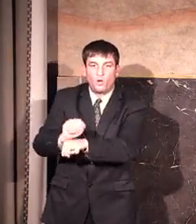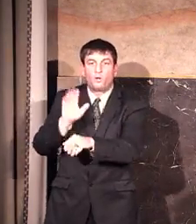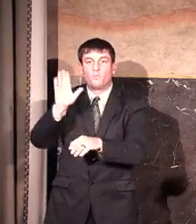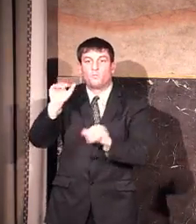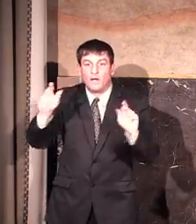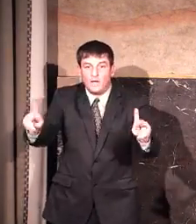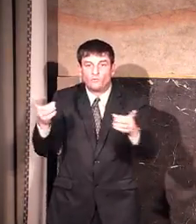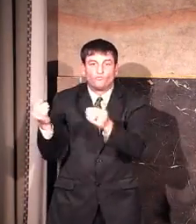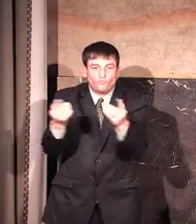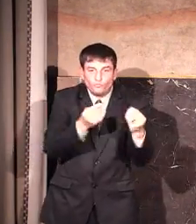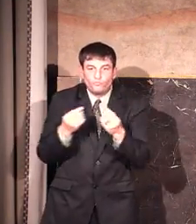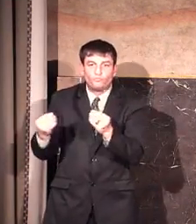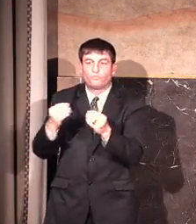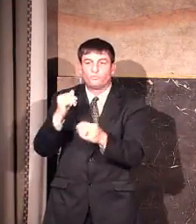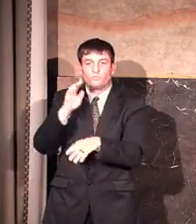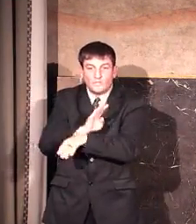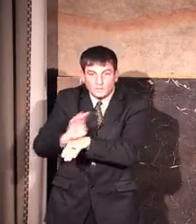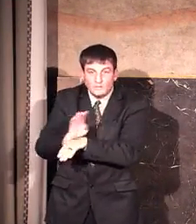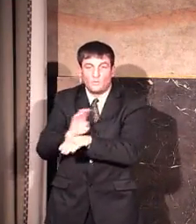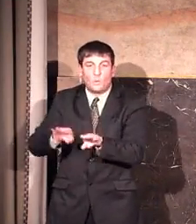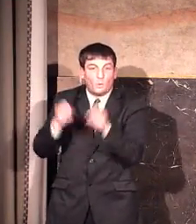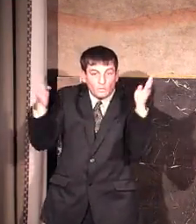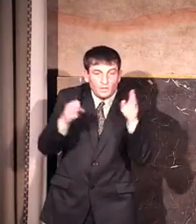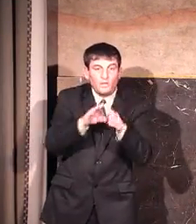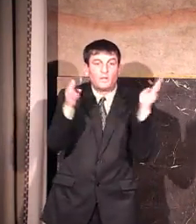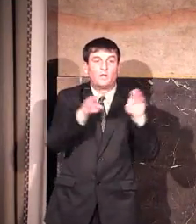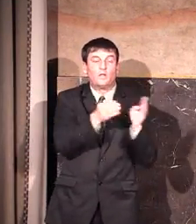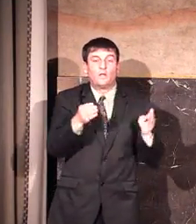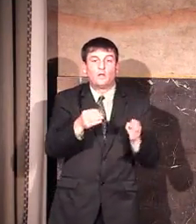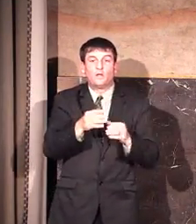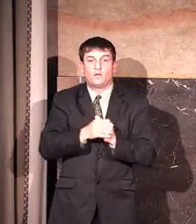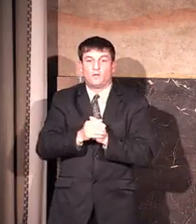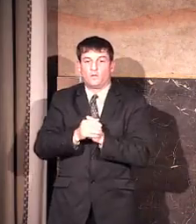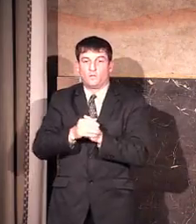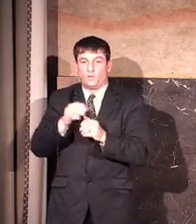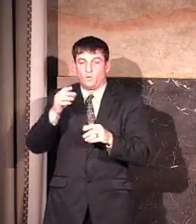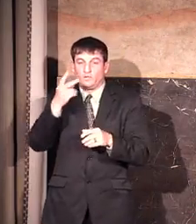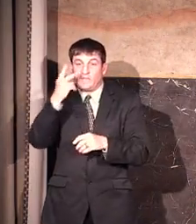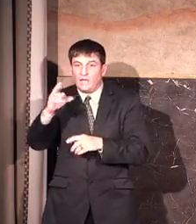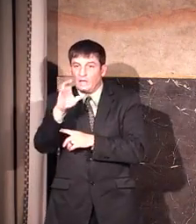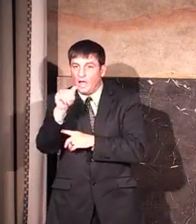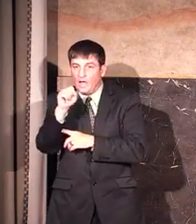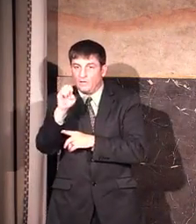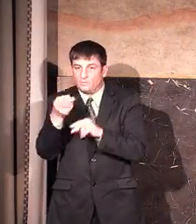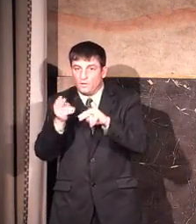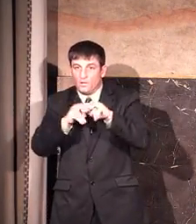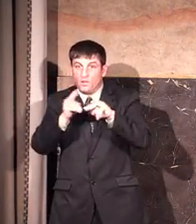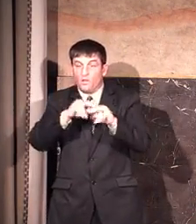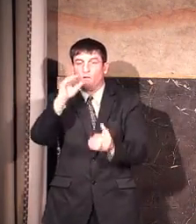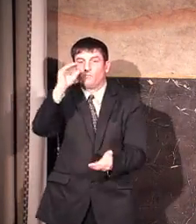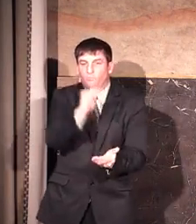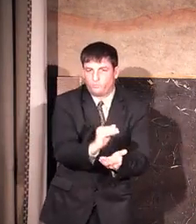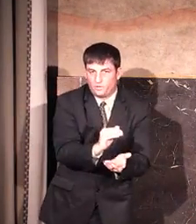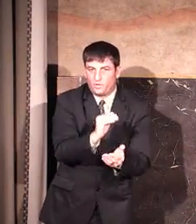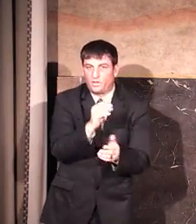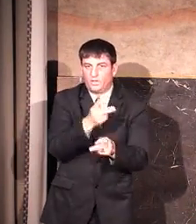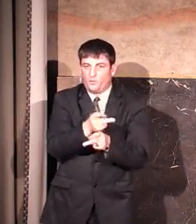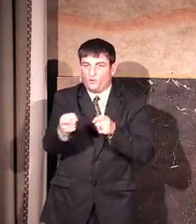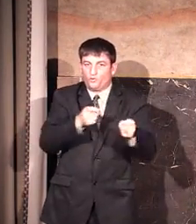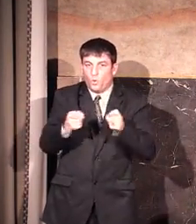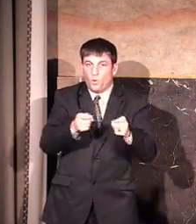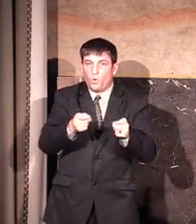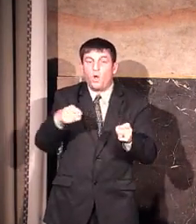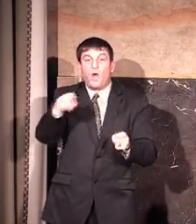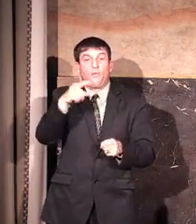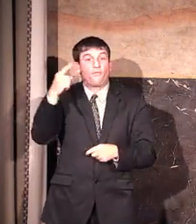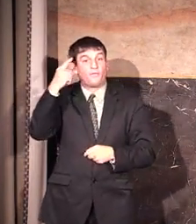without seeing cases spike to a point that we can't keep them under control. But I don't want people thinking that if we